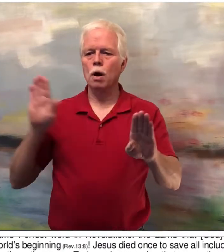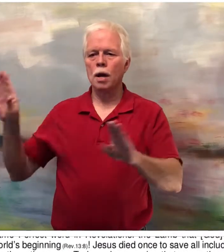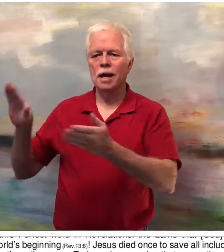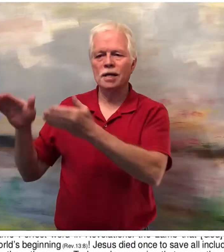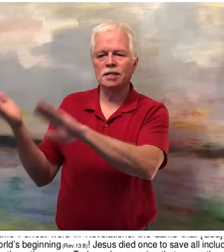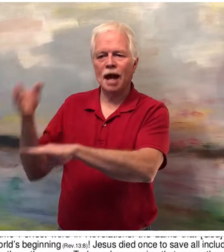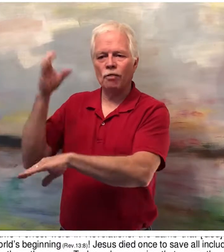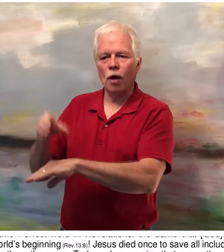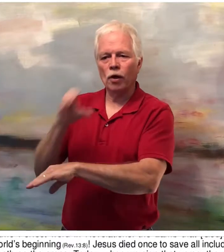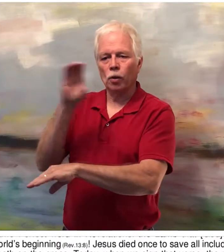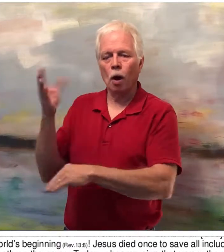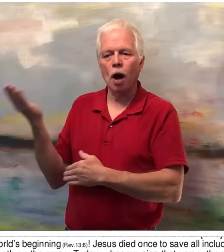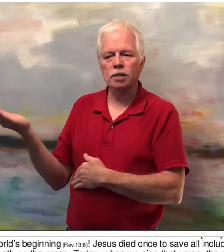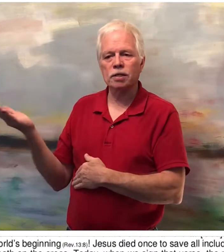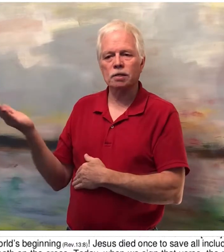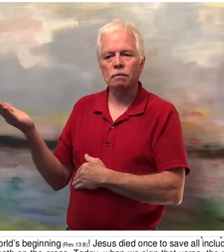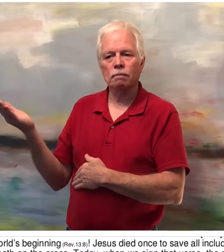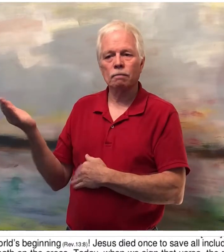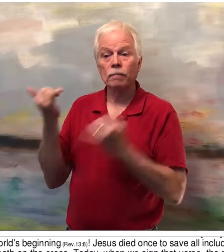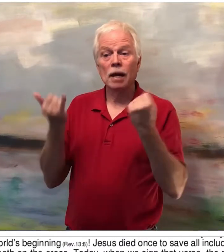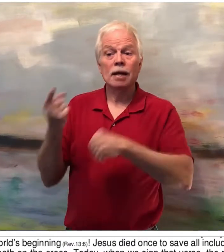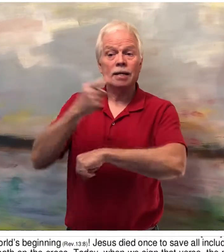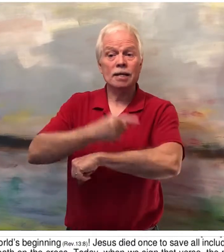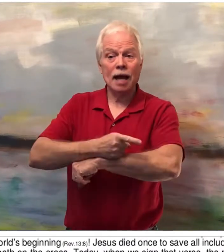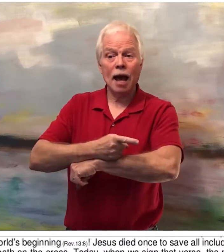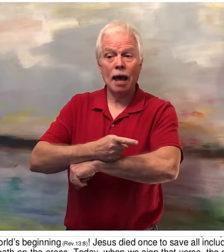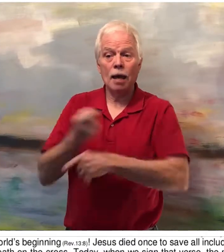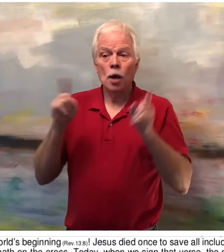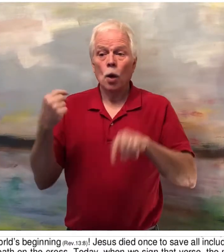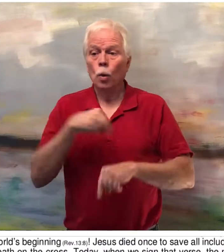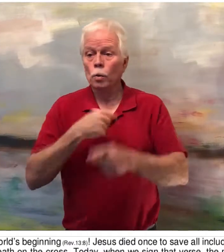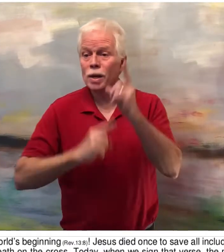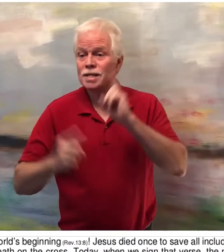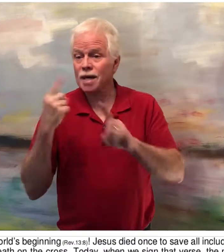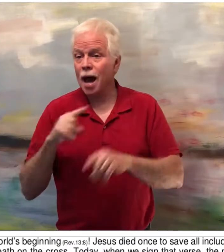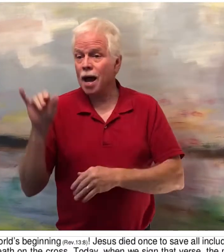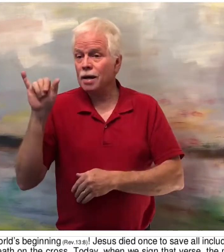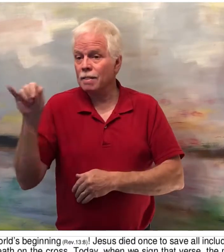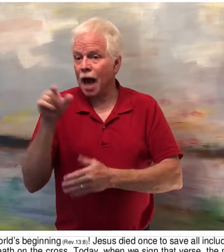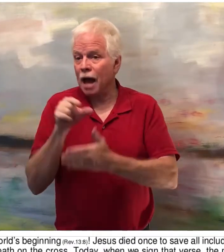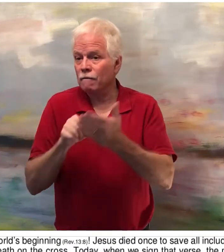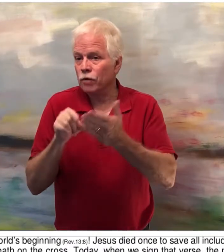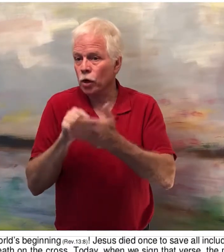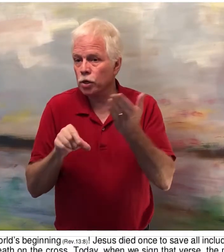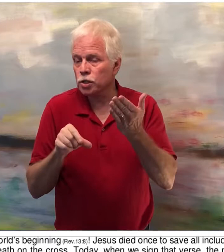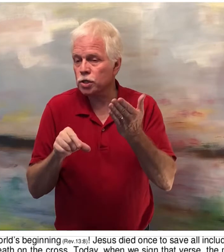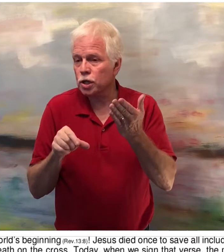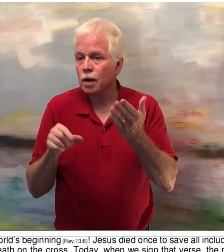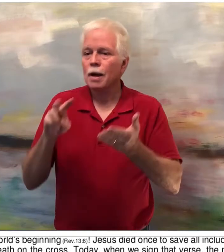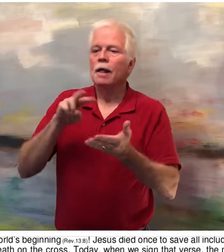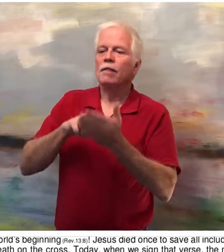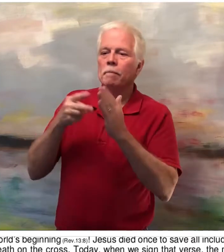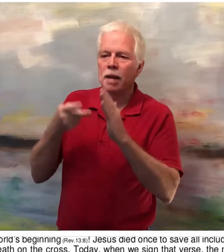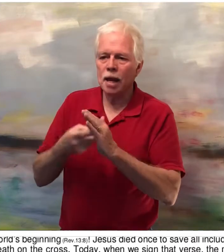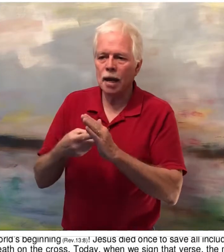his death on the cross. Today, when we sign that verse, the meaning